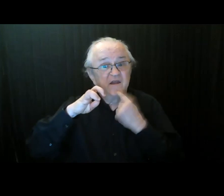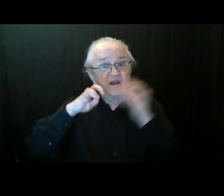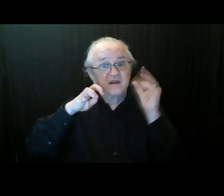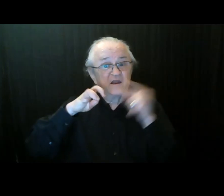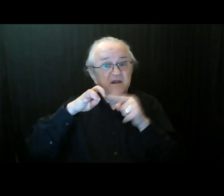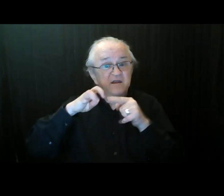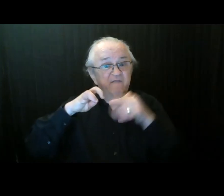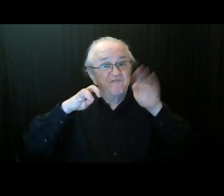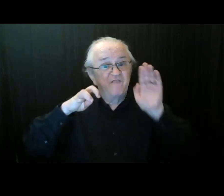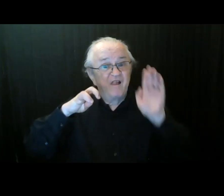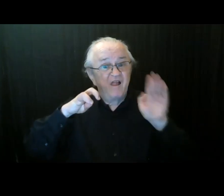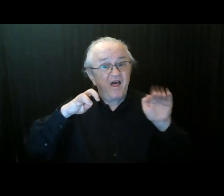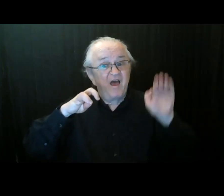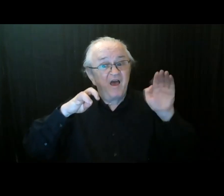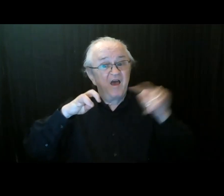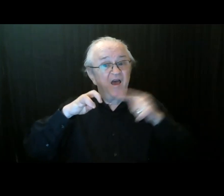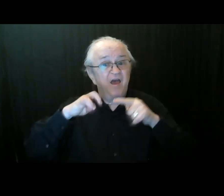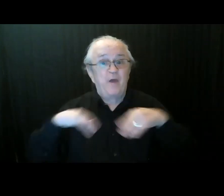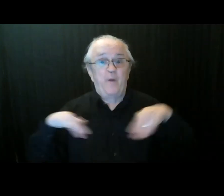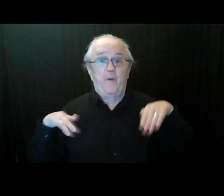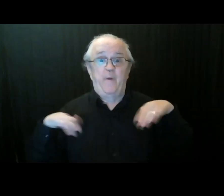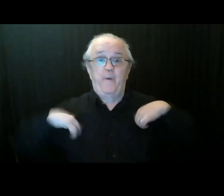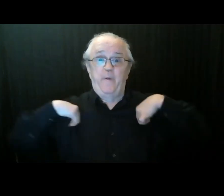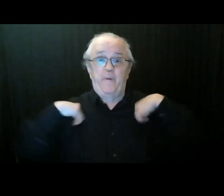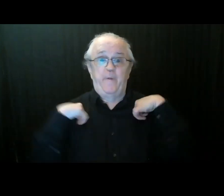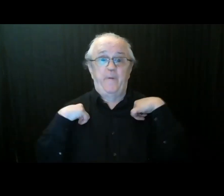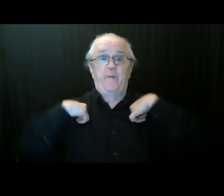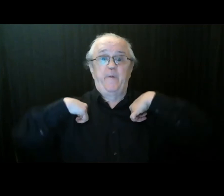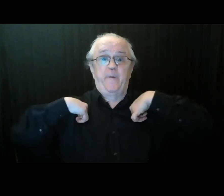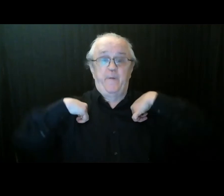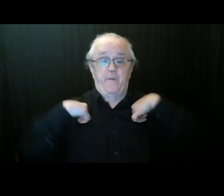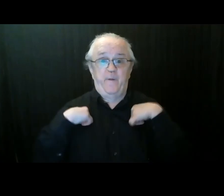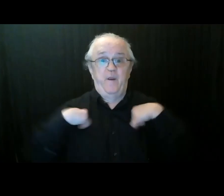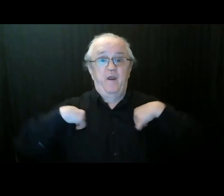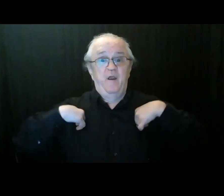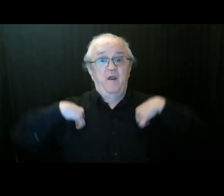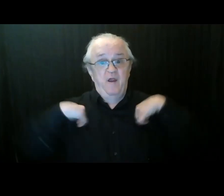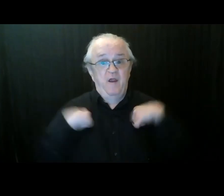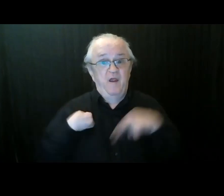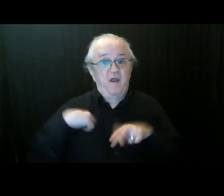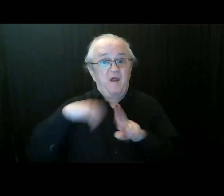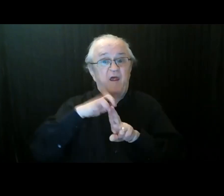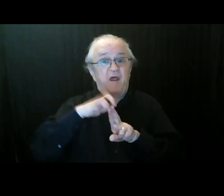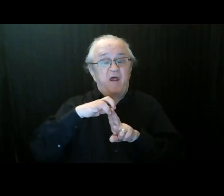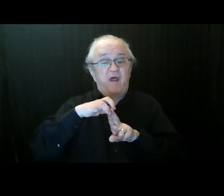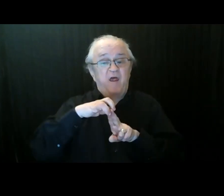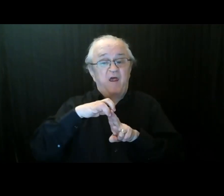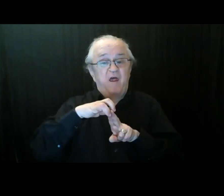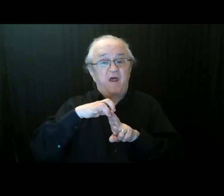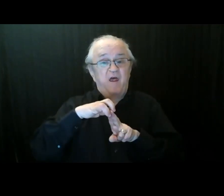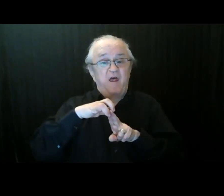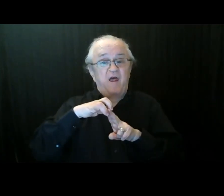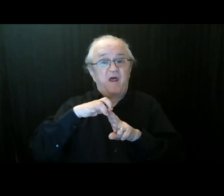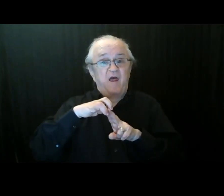he flapped his wings and flew from the top of the stepladder over to